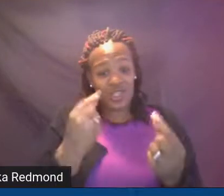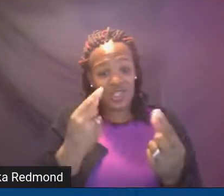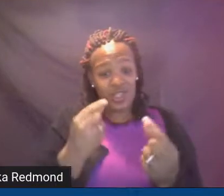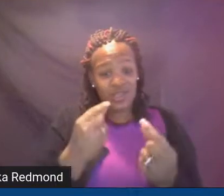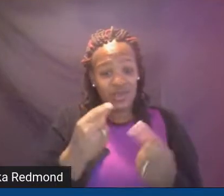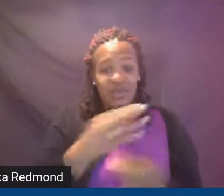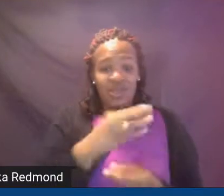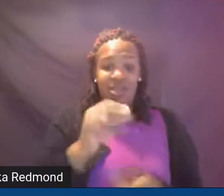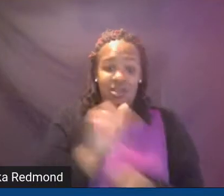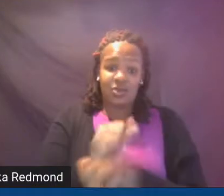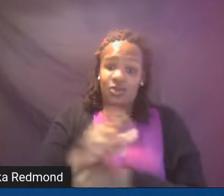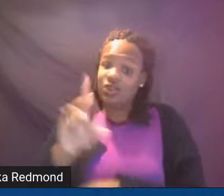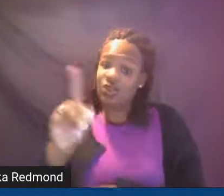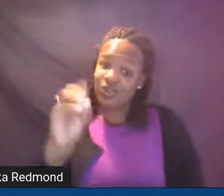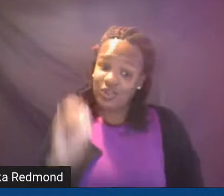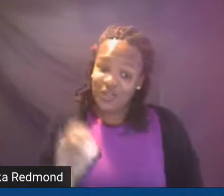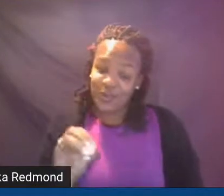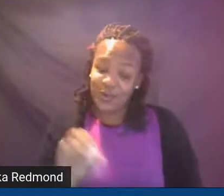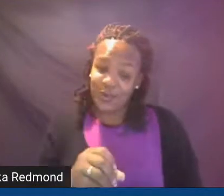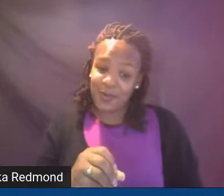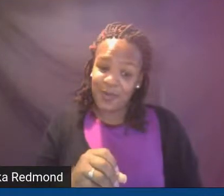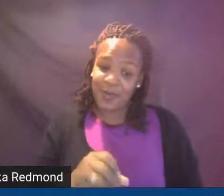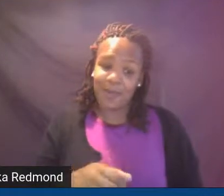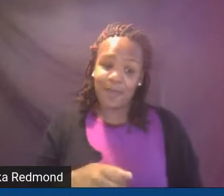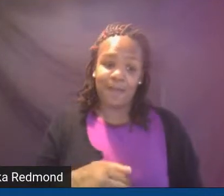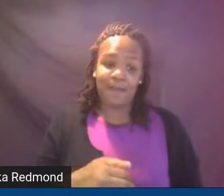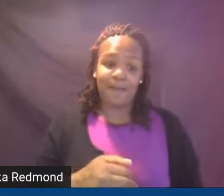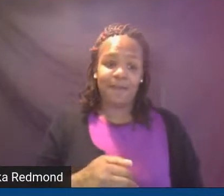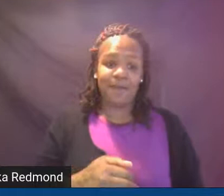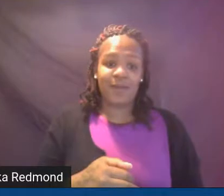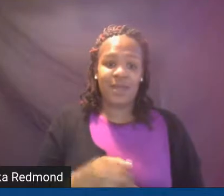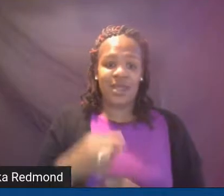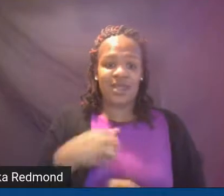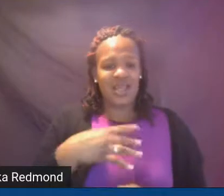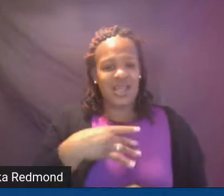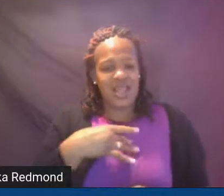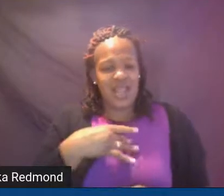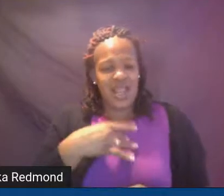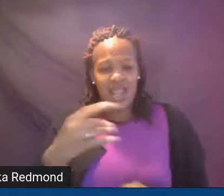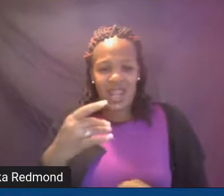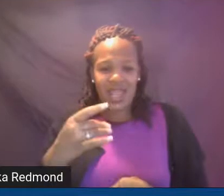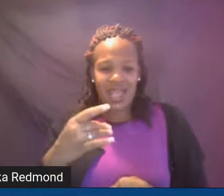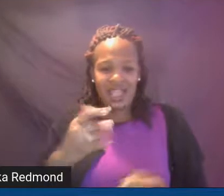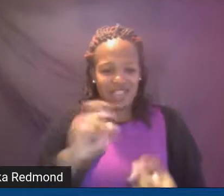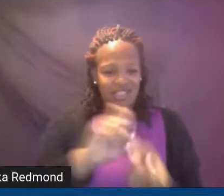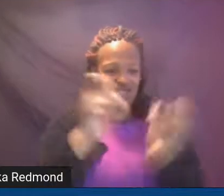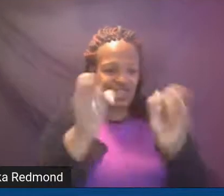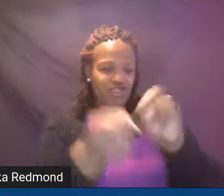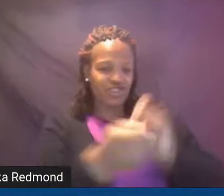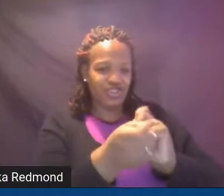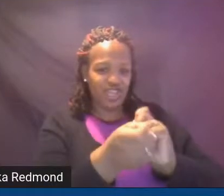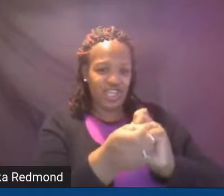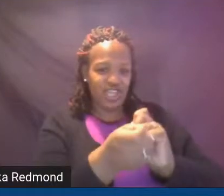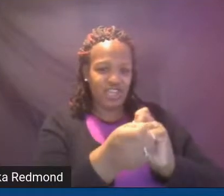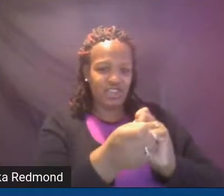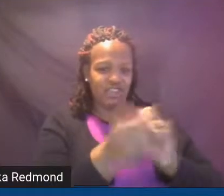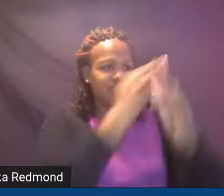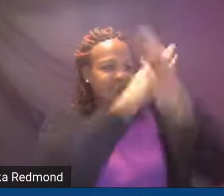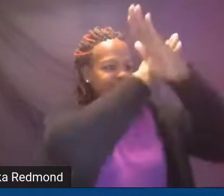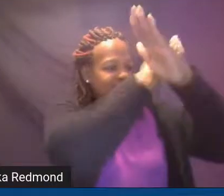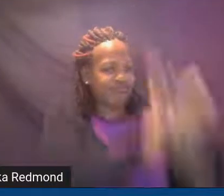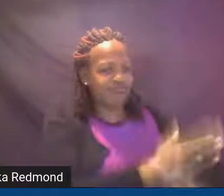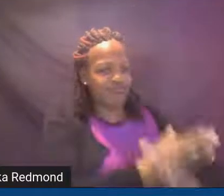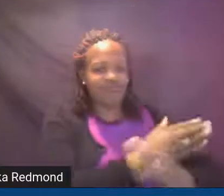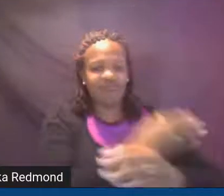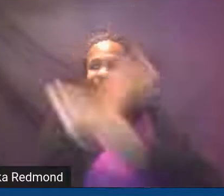create that sense of possibility or disrupt the perceived limitations that they had. That to me is just a